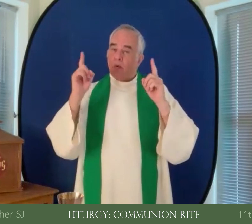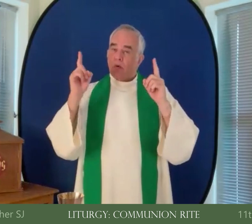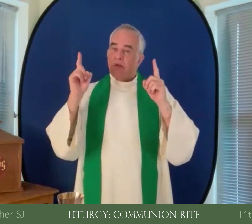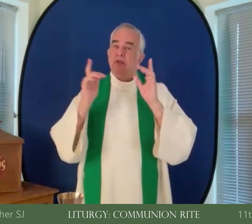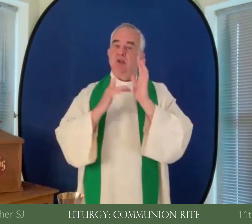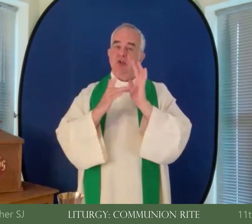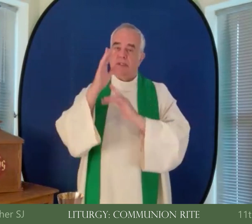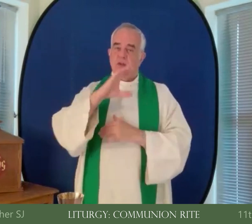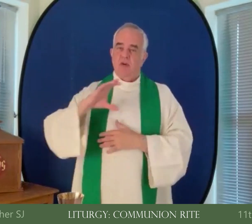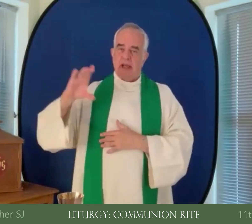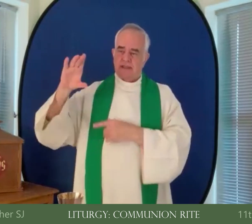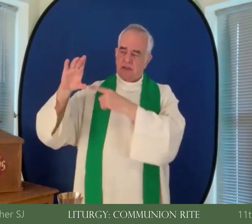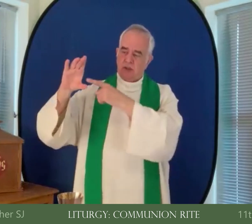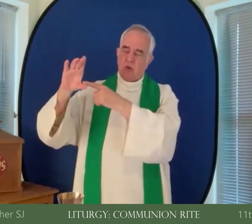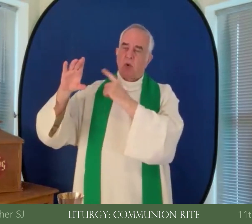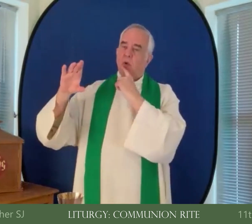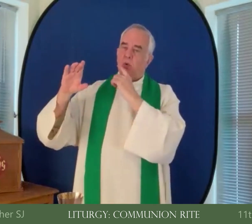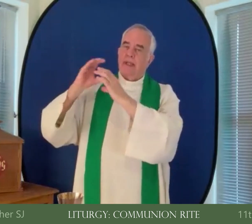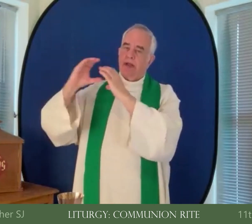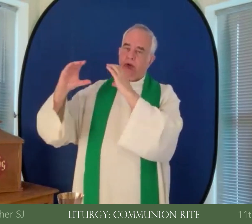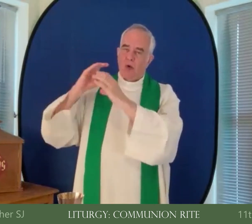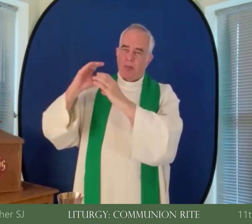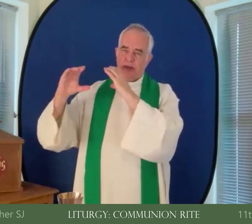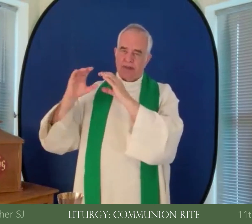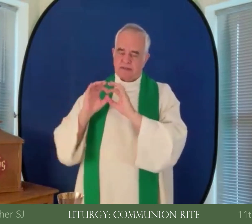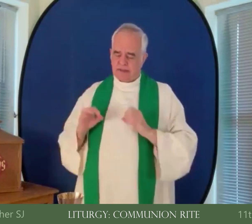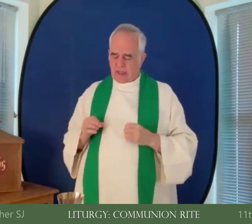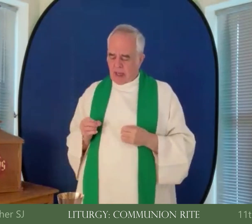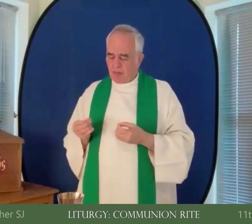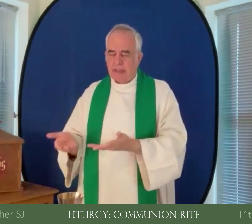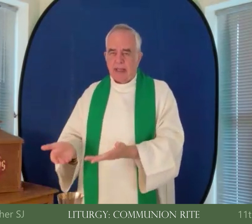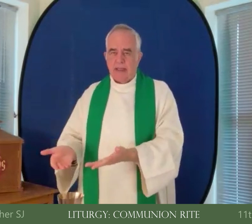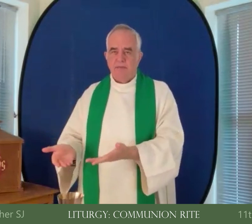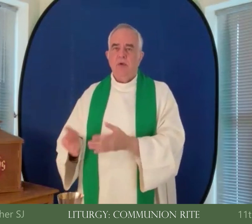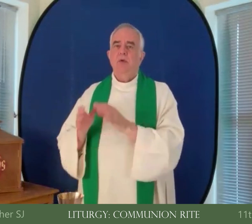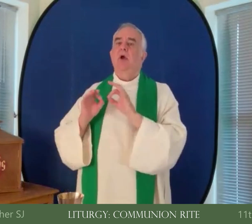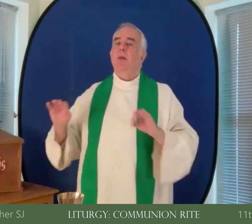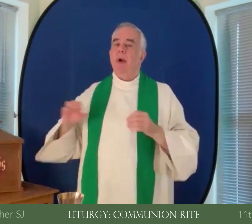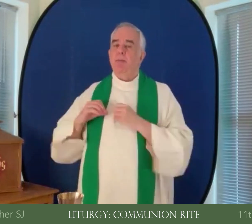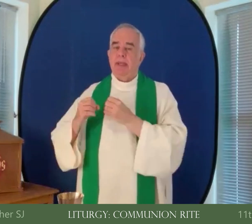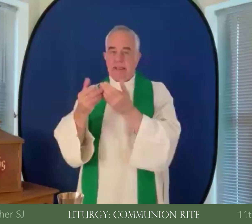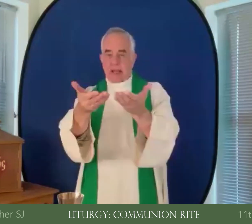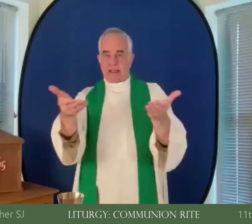Lord Jesus Christ, we said to your apostles, peace I give you, my peace I leave